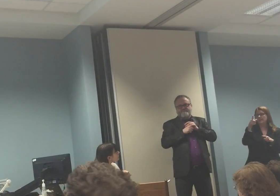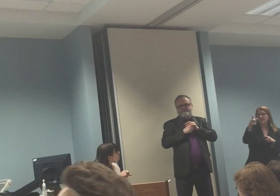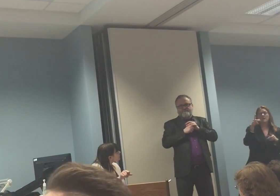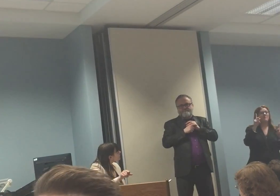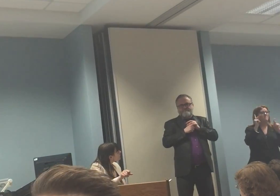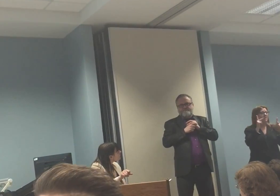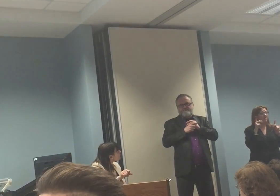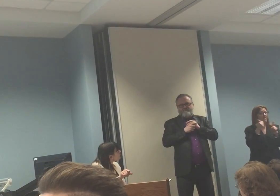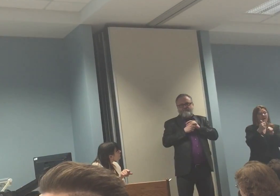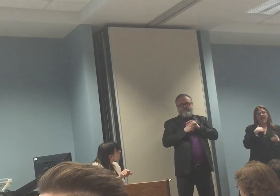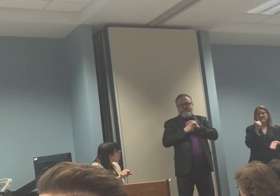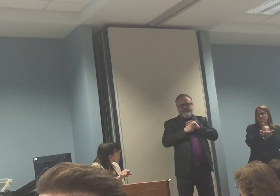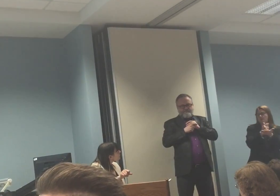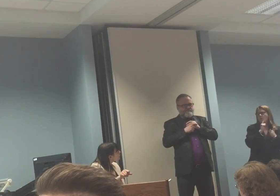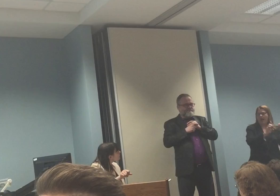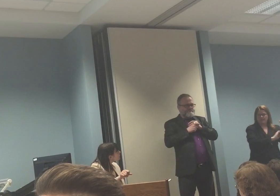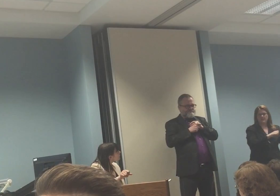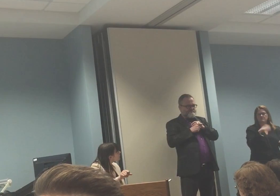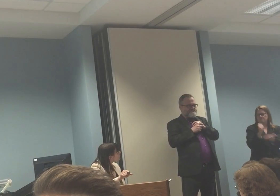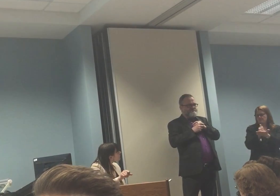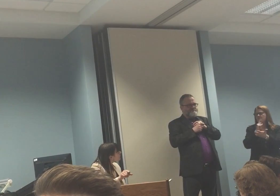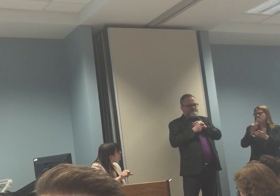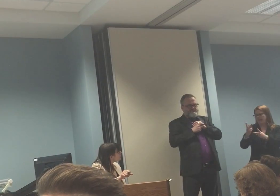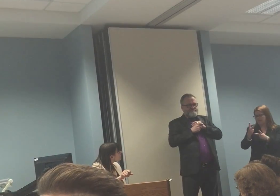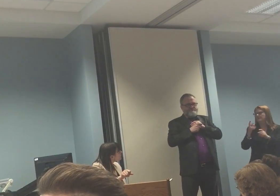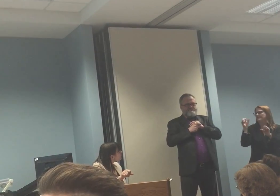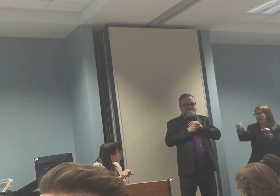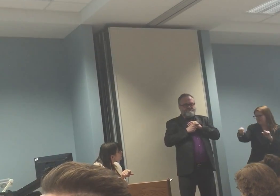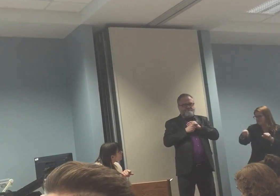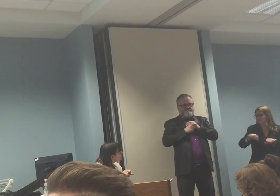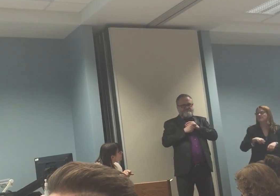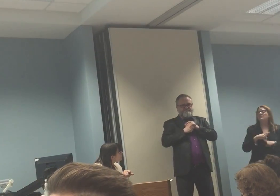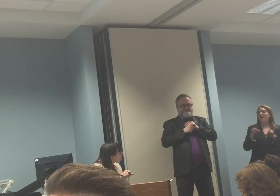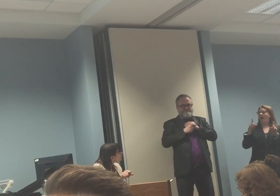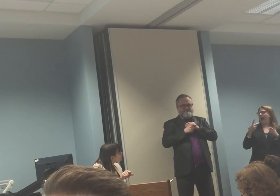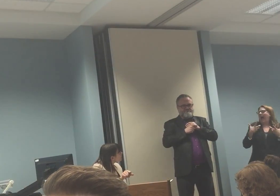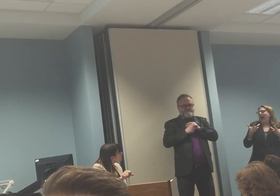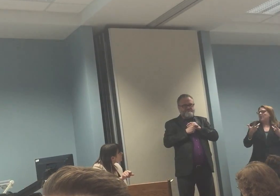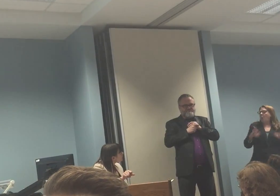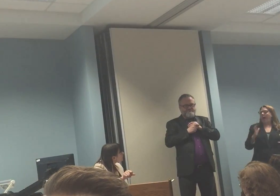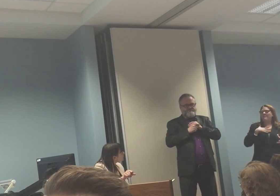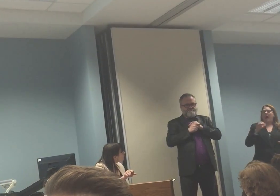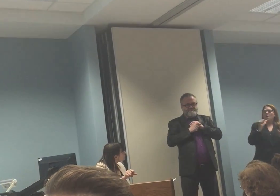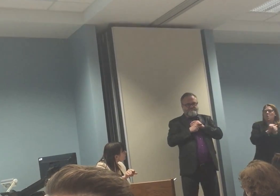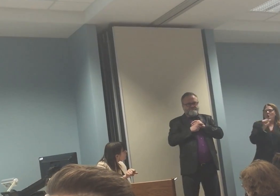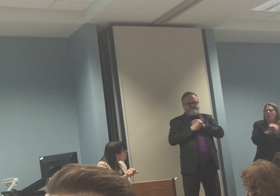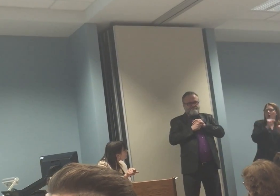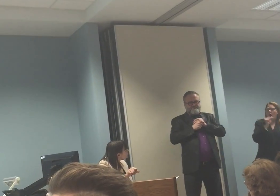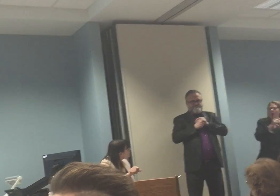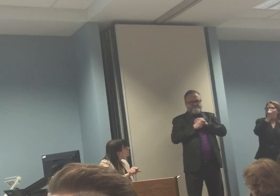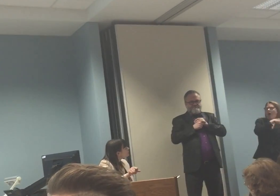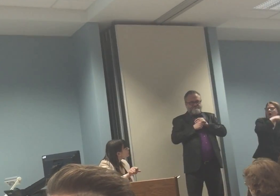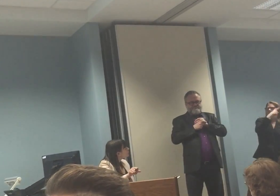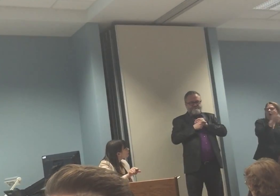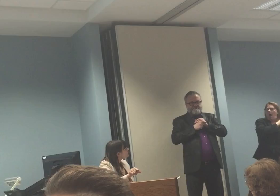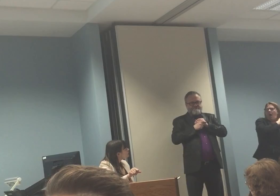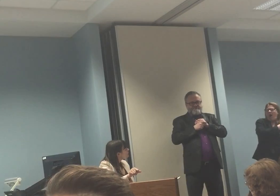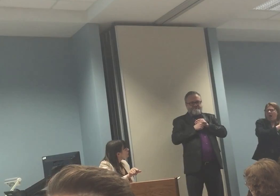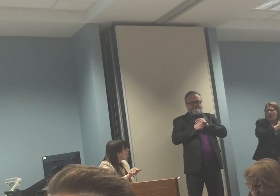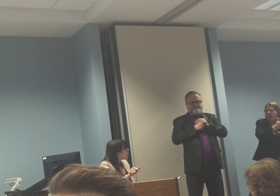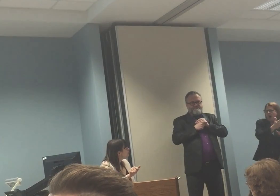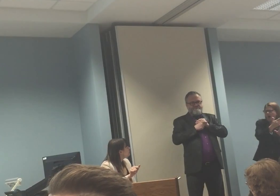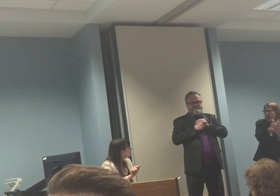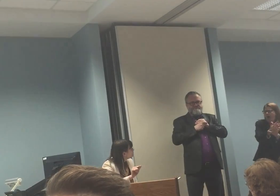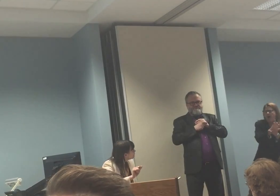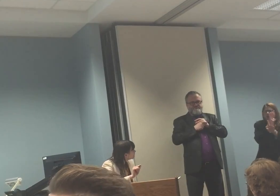have endorsements for elementary and endorsements for secondary. But what we don't want is all of our hard work to date